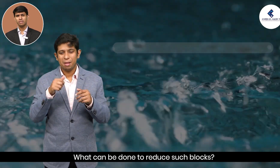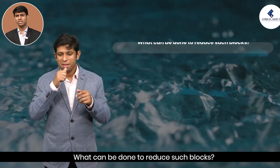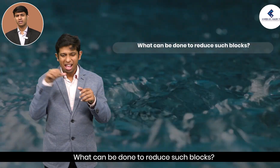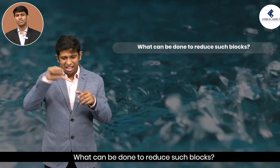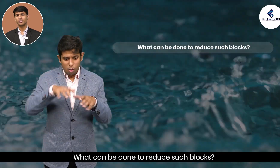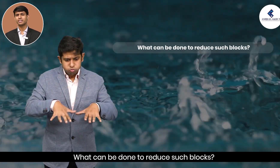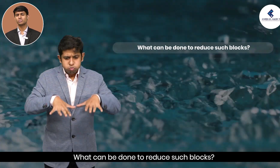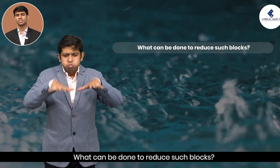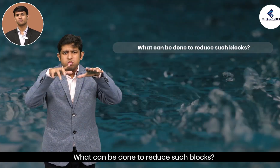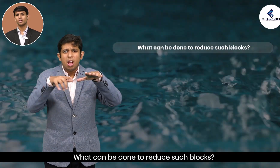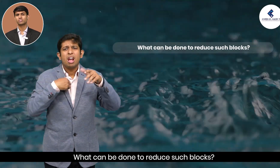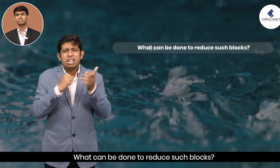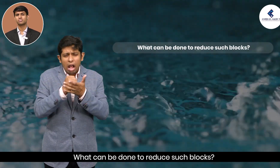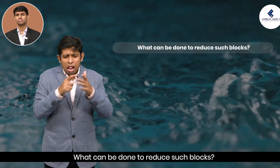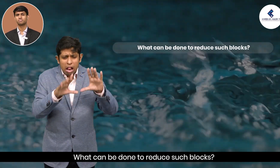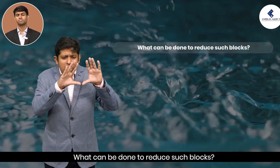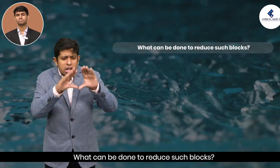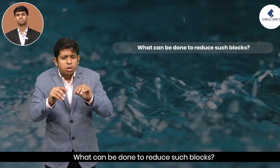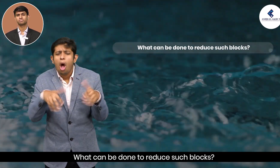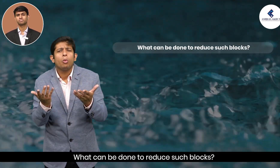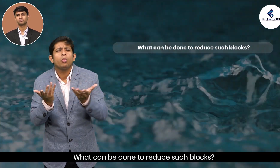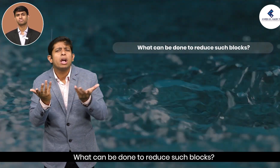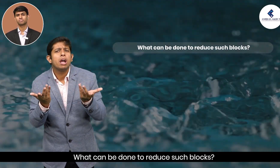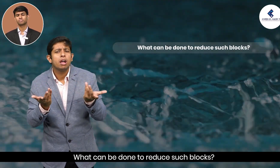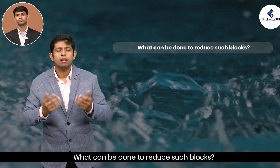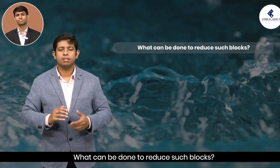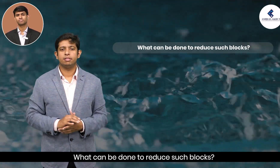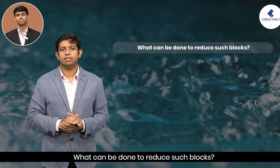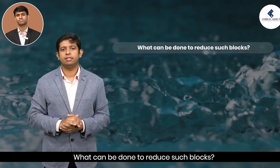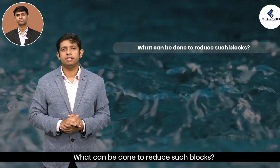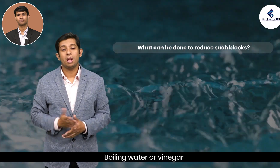What can be done to reduce such blocks?